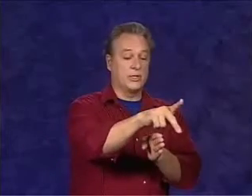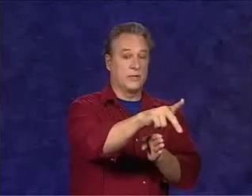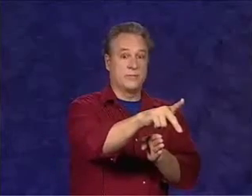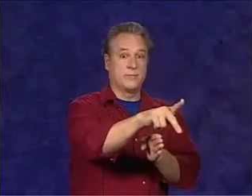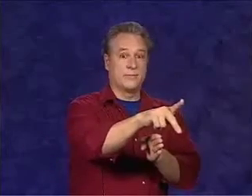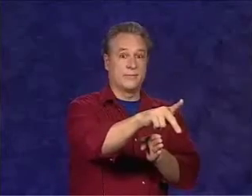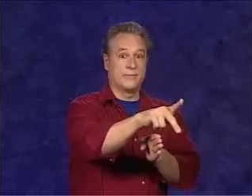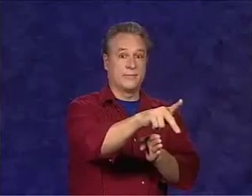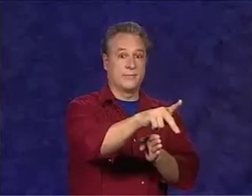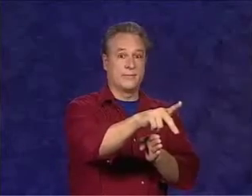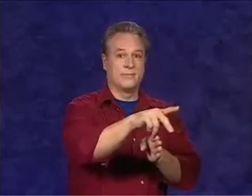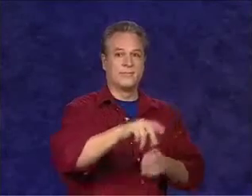profession.